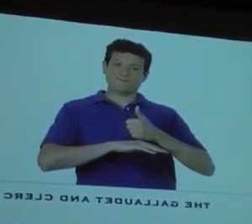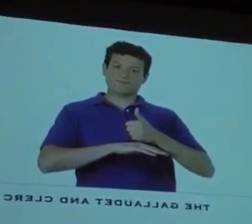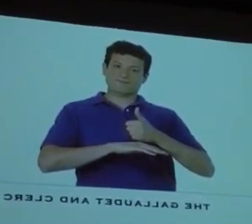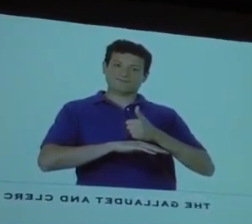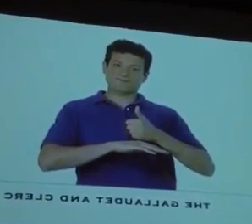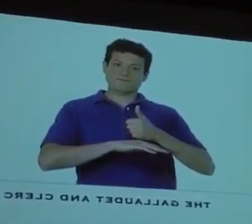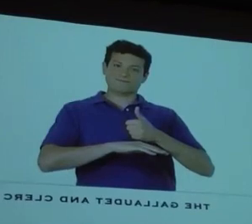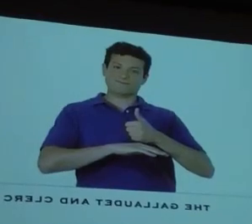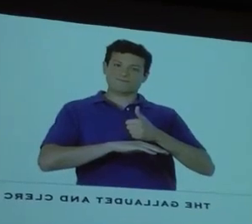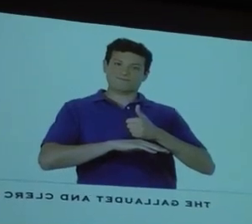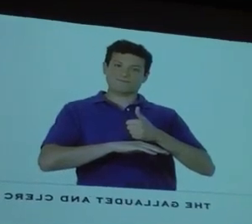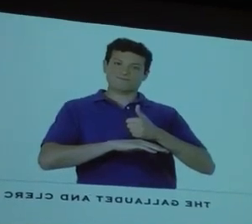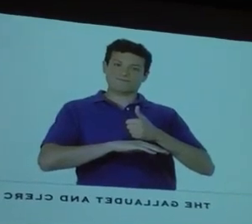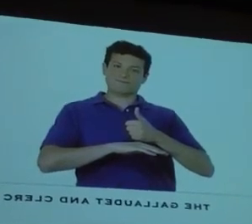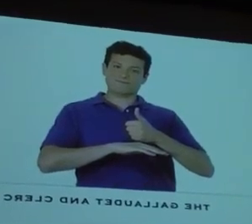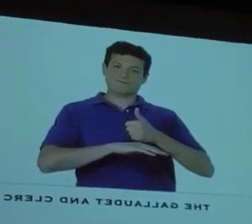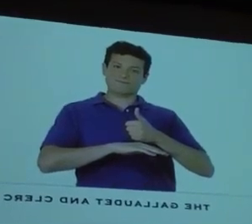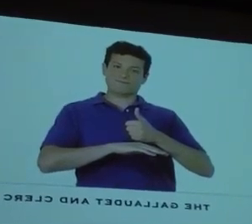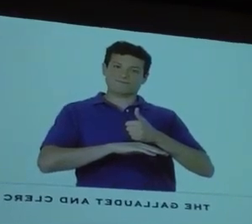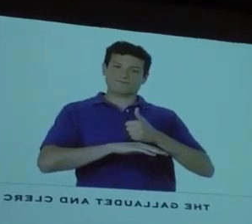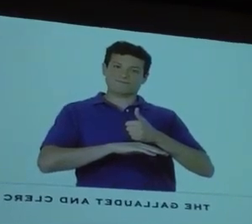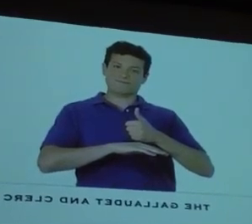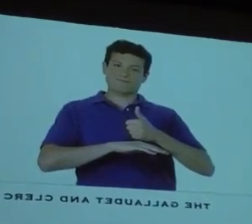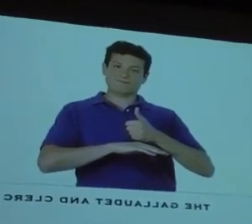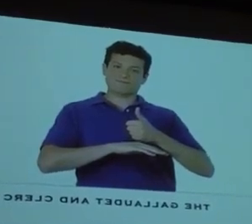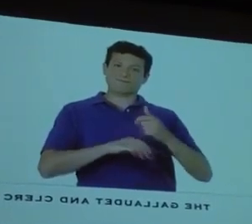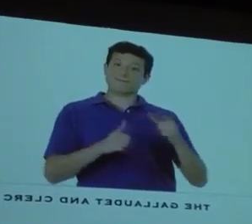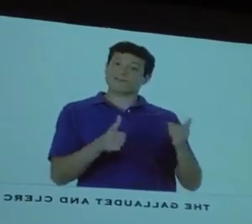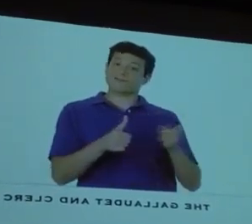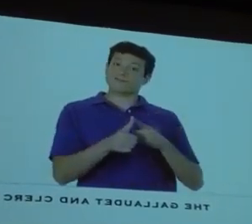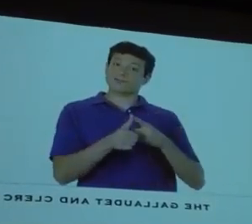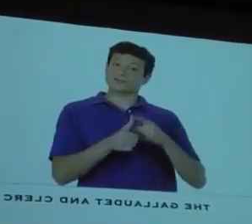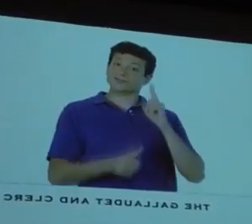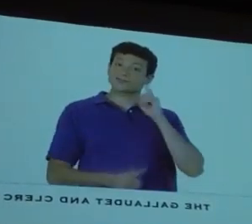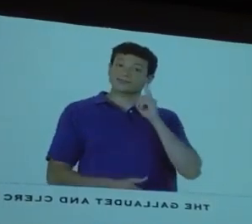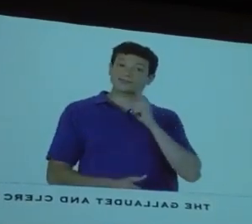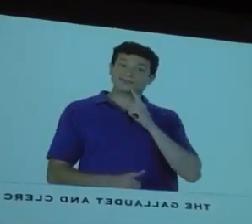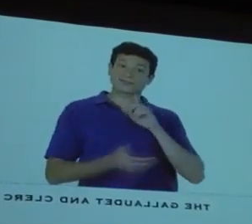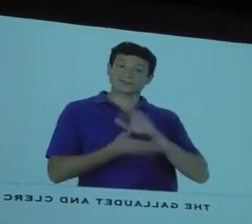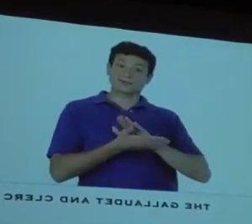something, all right? So they set up, establish.